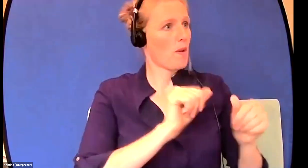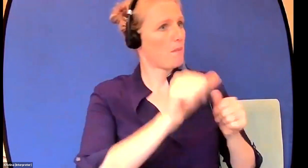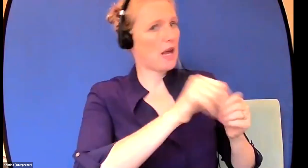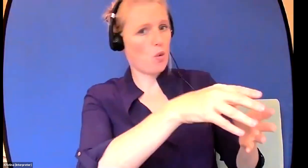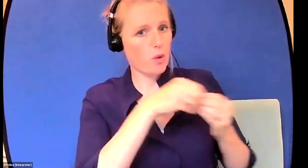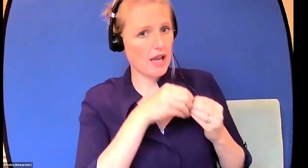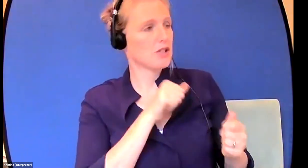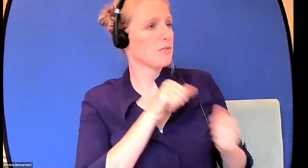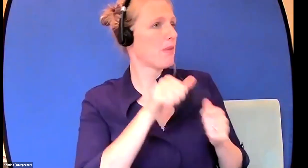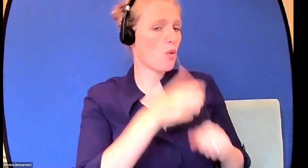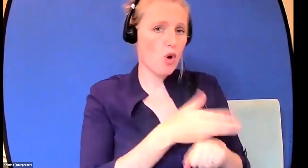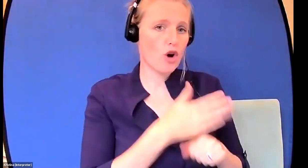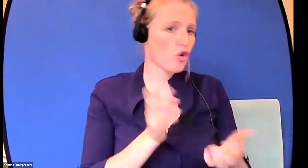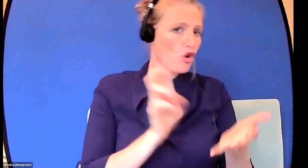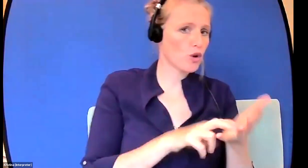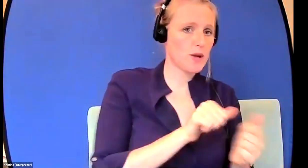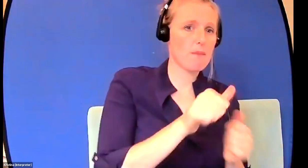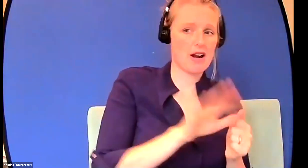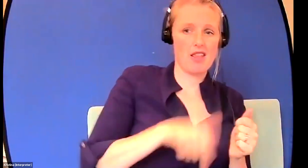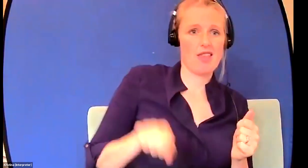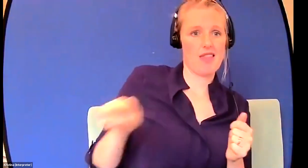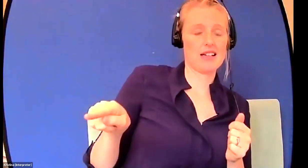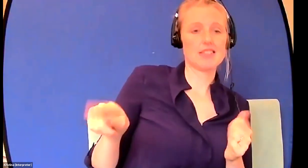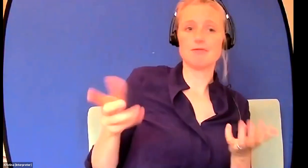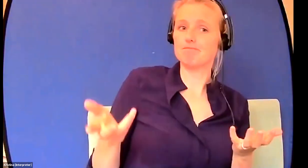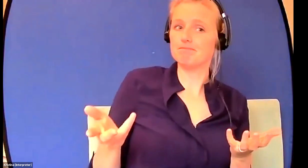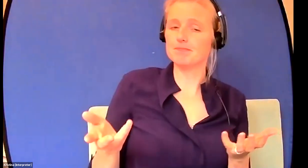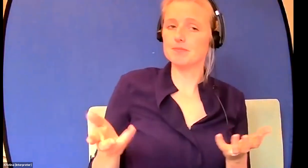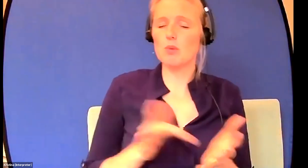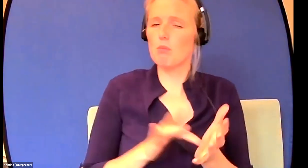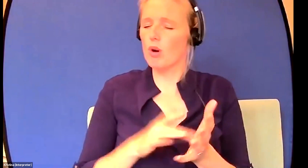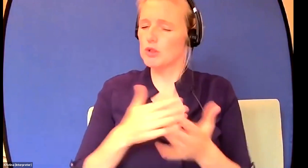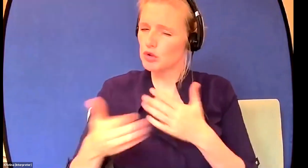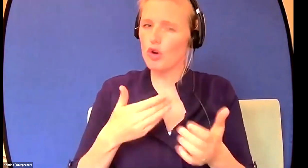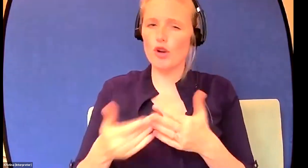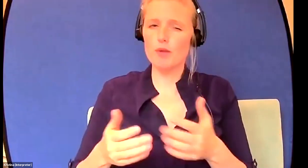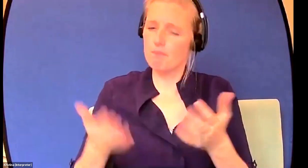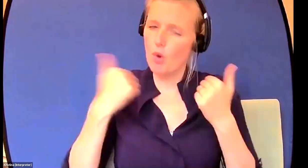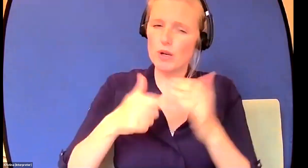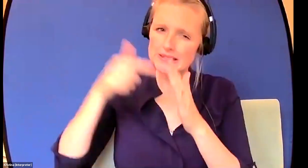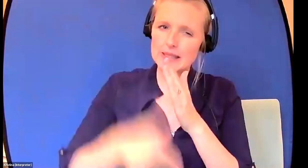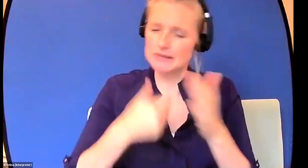better conditions of work. So it needs more than a sticky plaster.